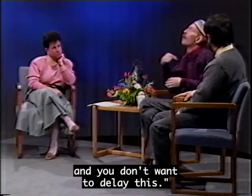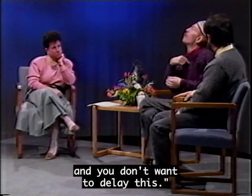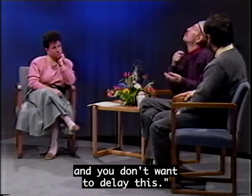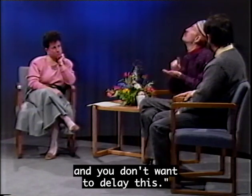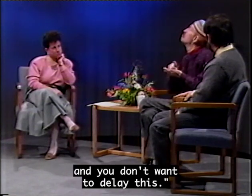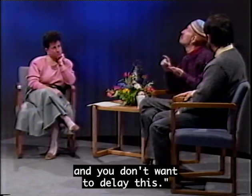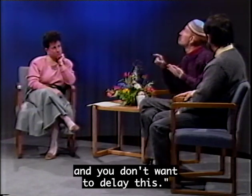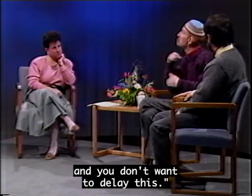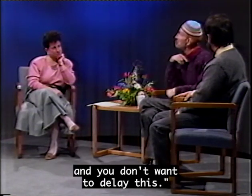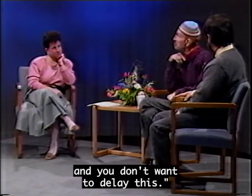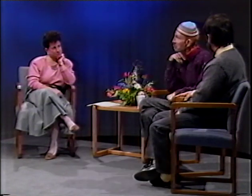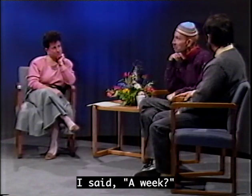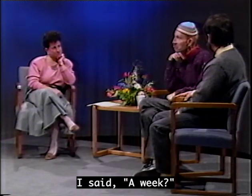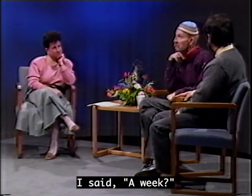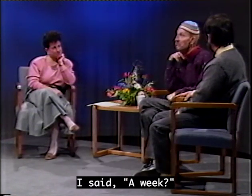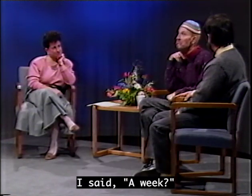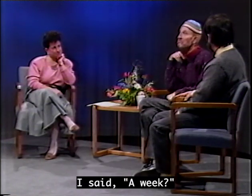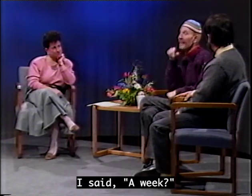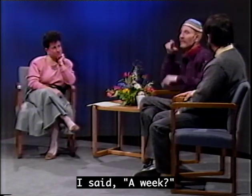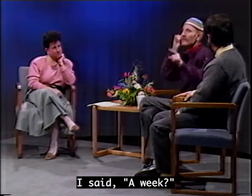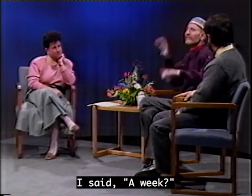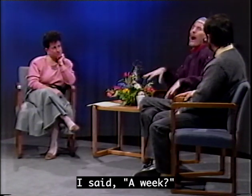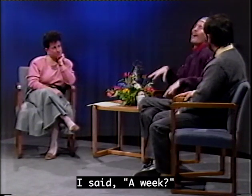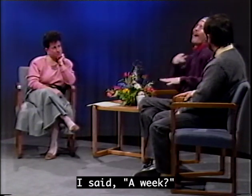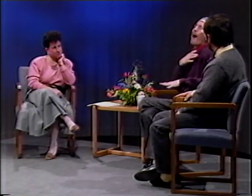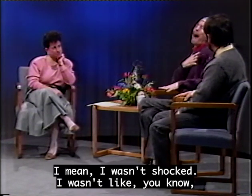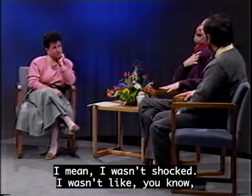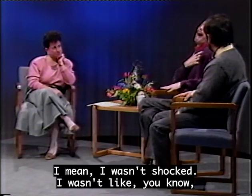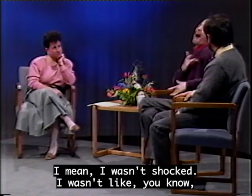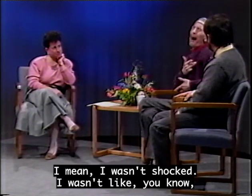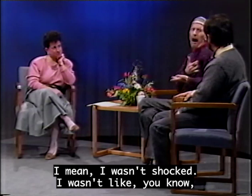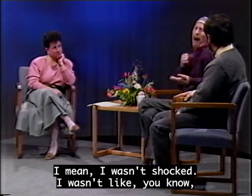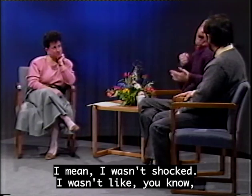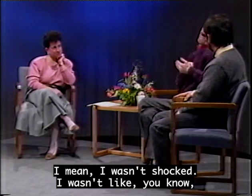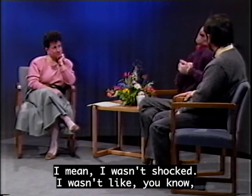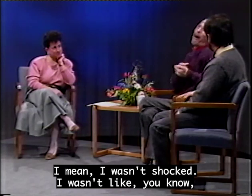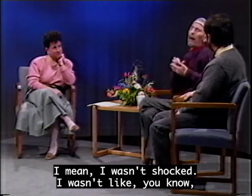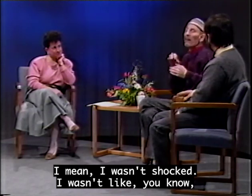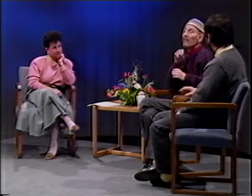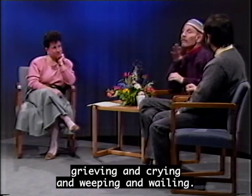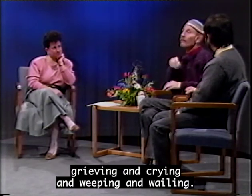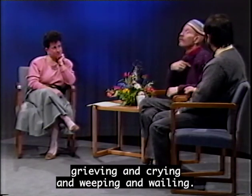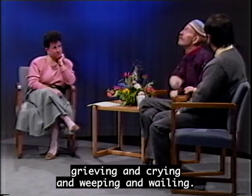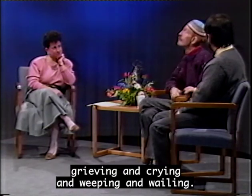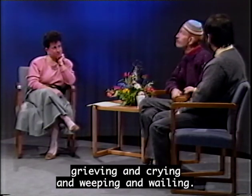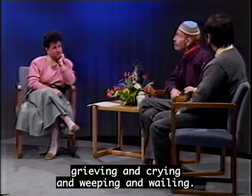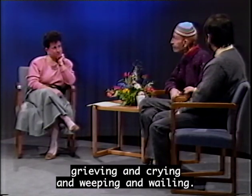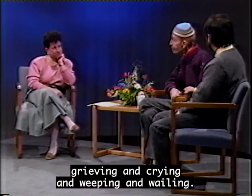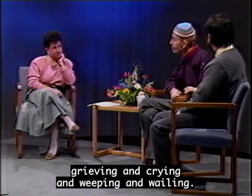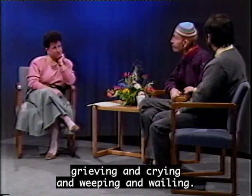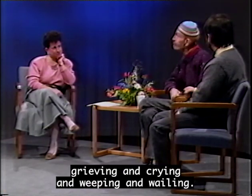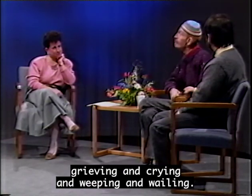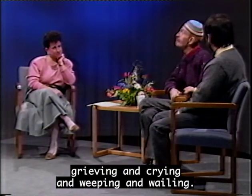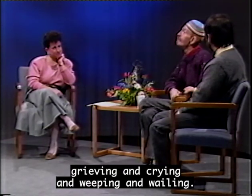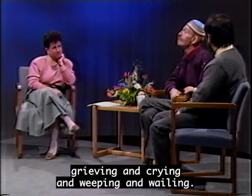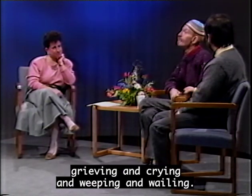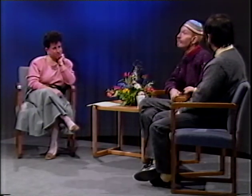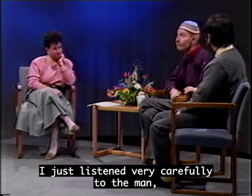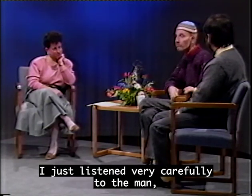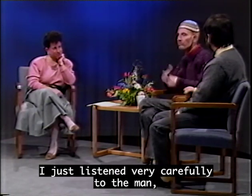delay this. I said, a week? I mean, I wasn't shocked. I wasn't like, you know, grieving and crying and weeping and wailing. I just